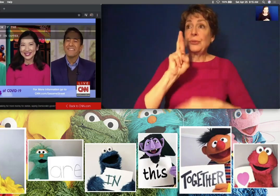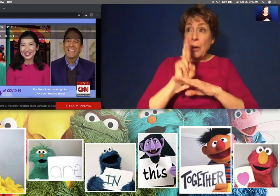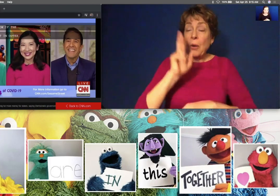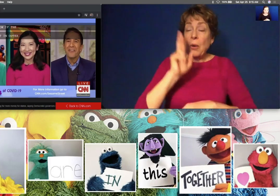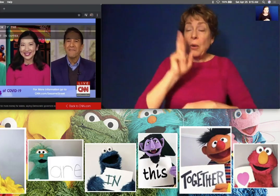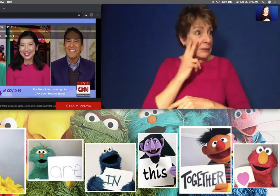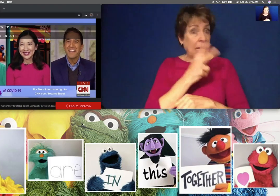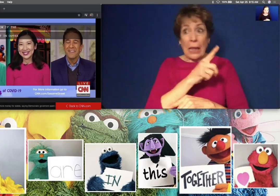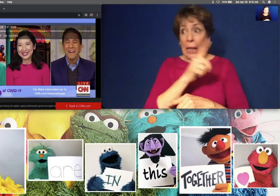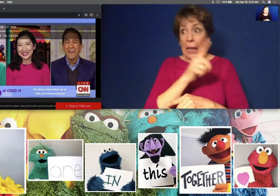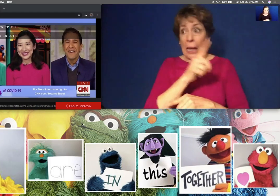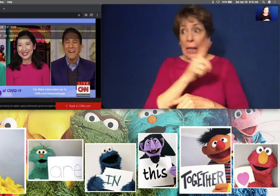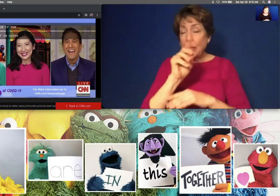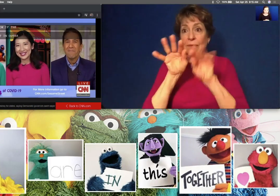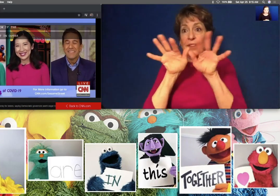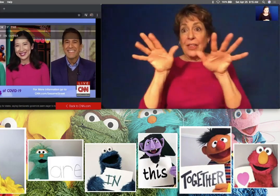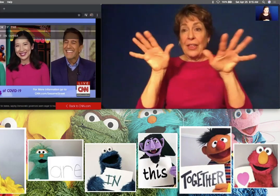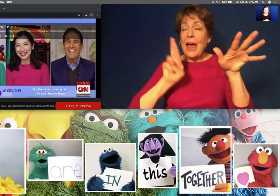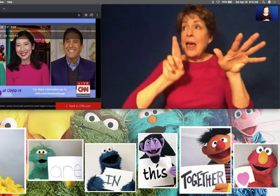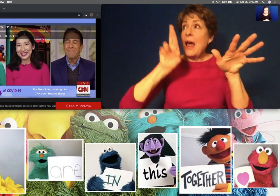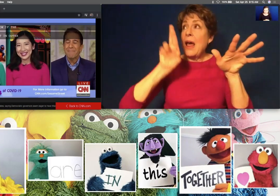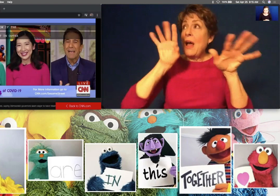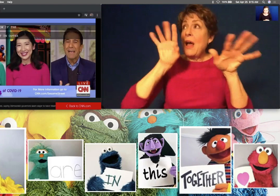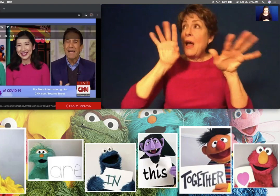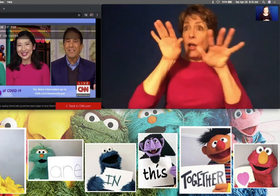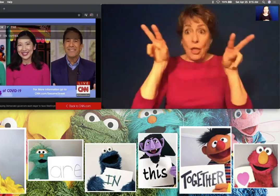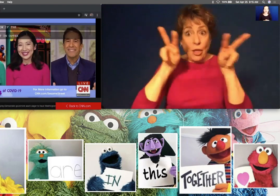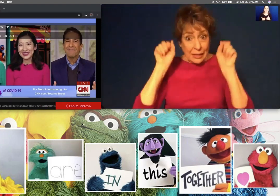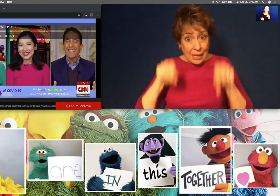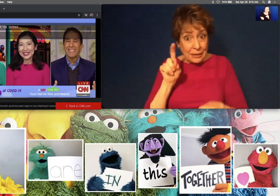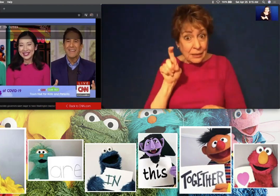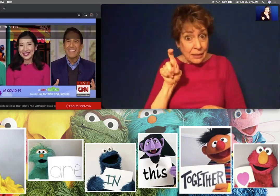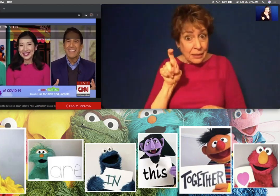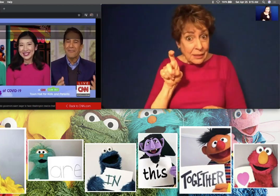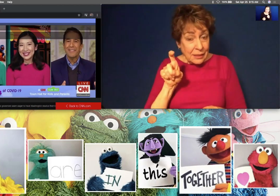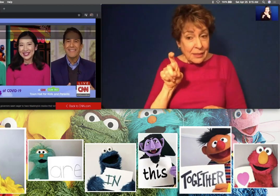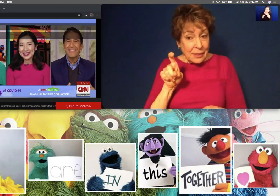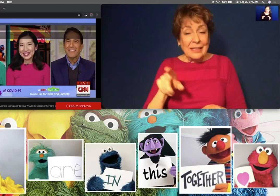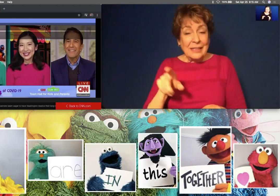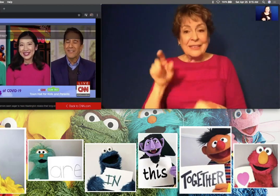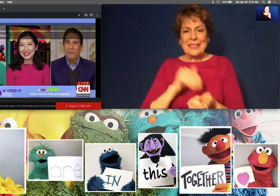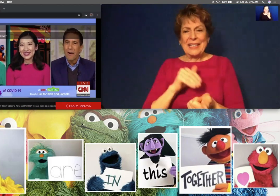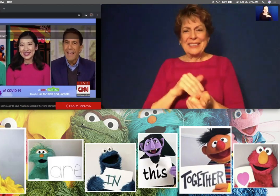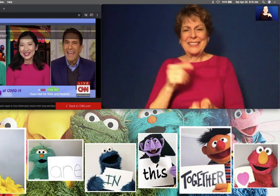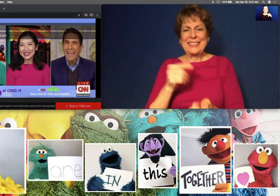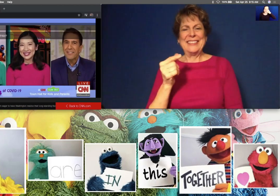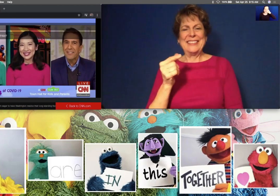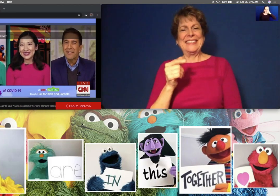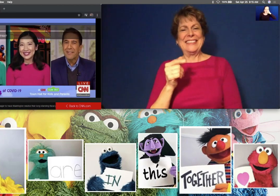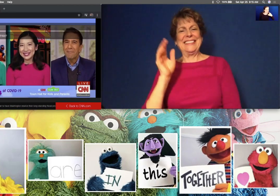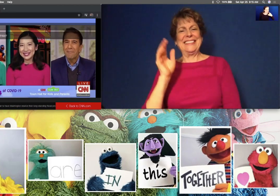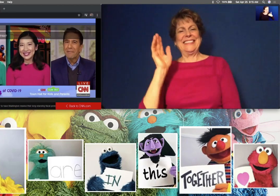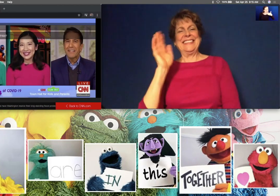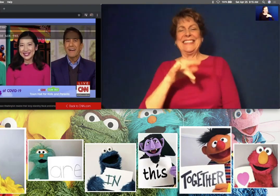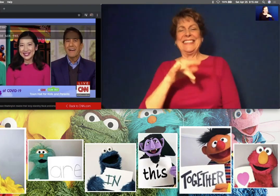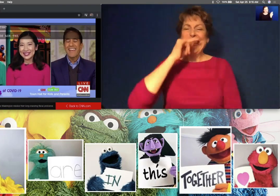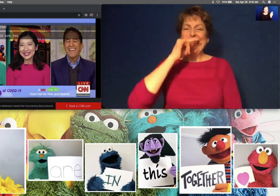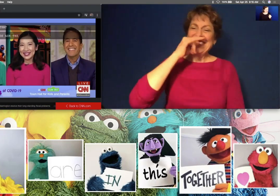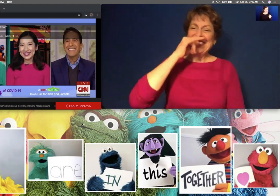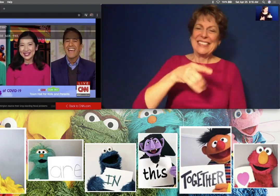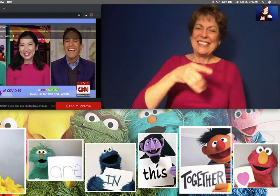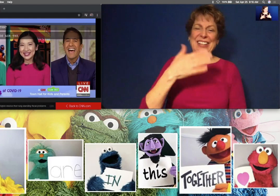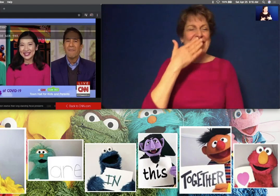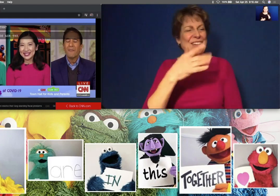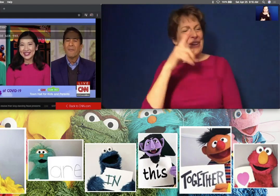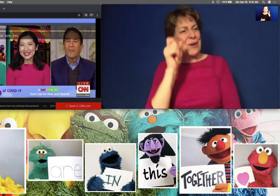whoa! I did not expect that question. Lena, I don't know about you, but the kids ask the best questions sometimes. You know,